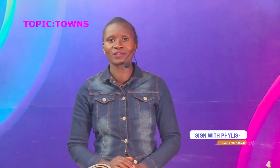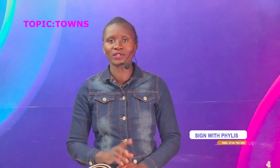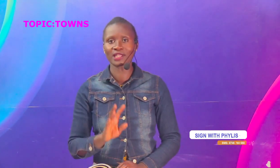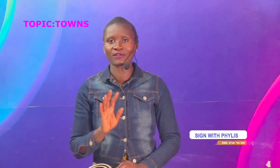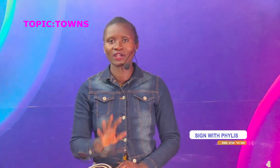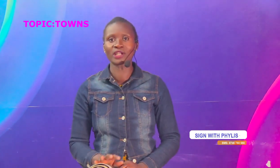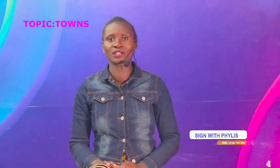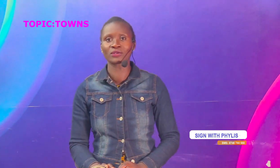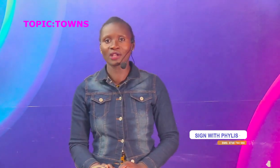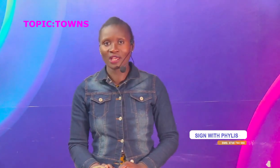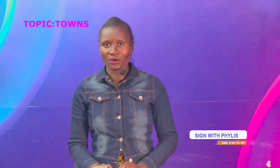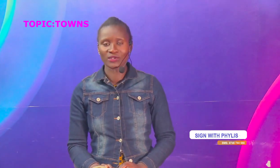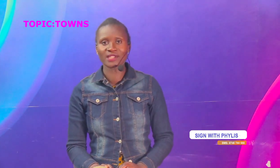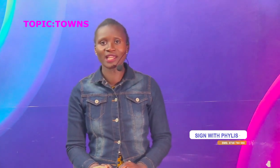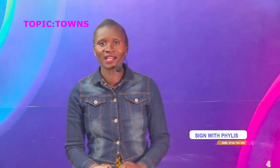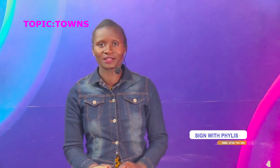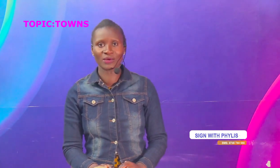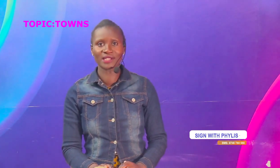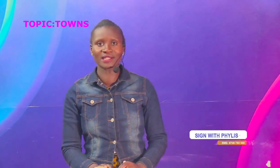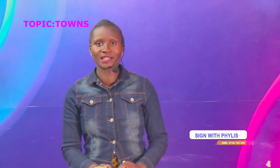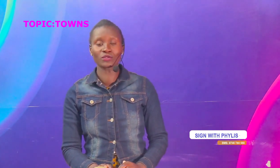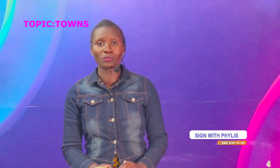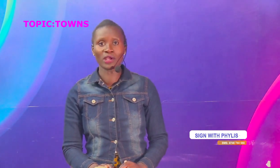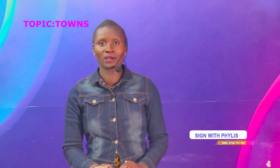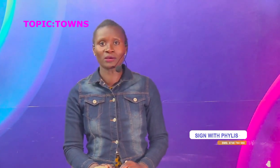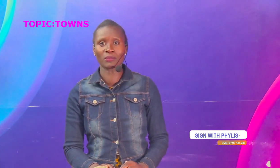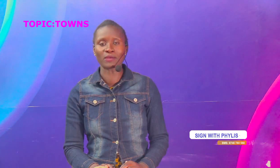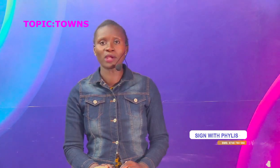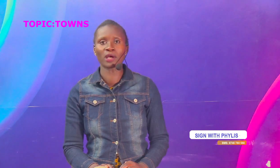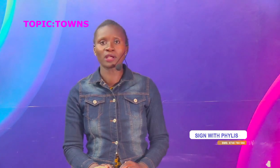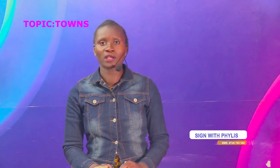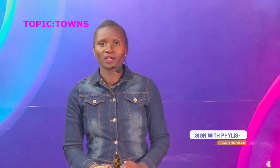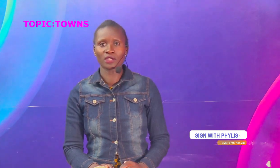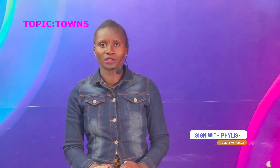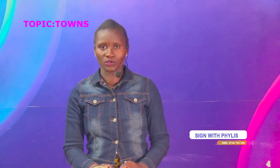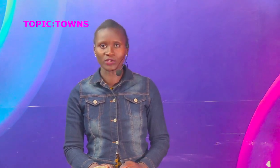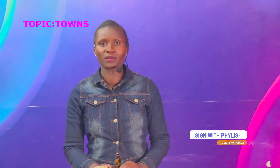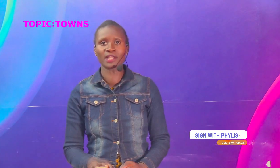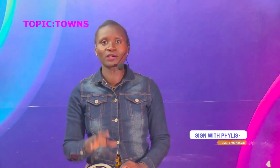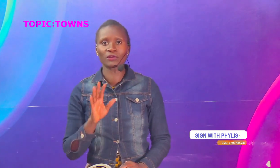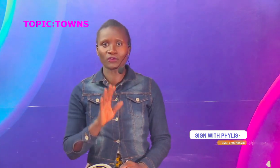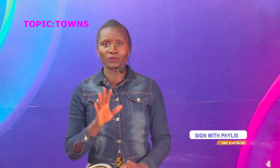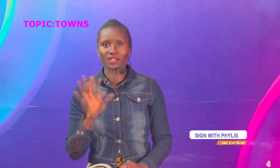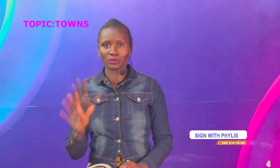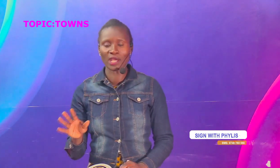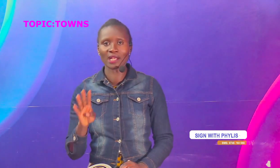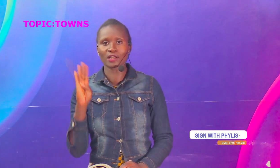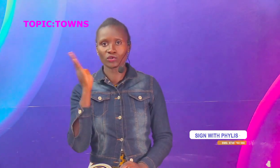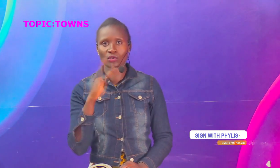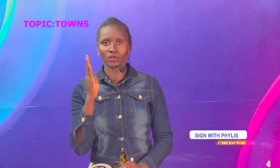factor that was there at once, that is Webuye pan paper. It was smelled, so from the smell, so the